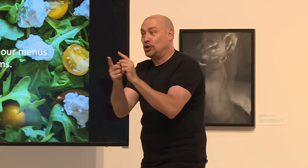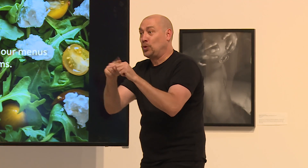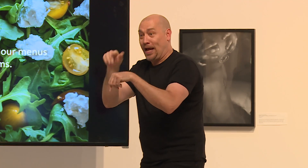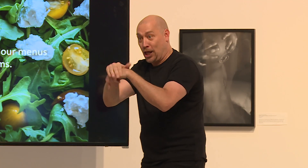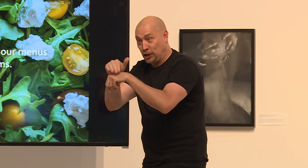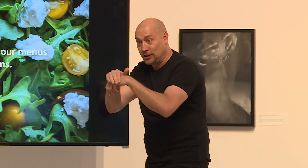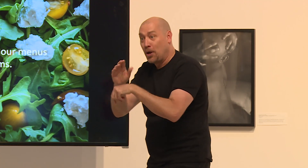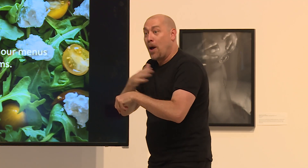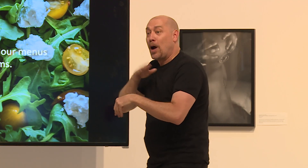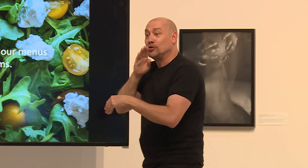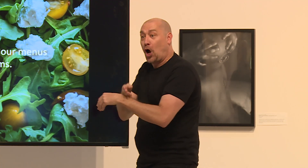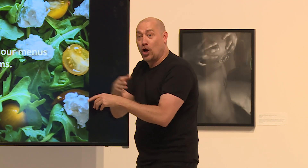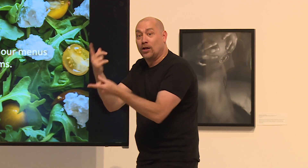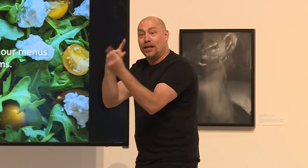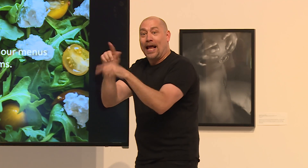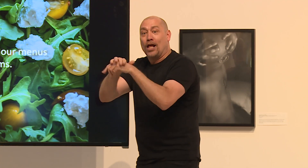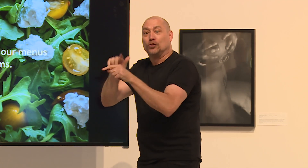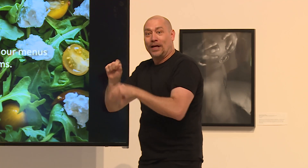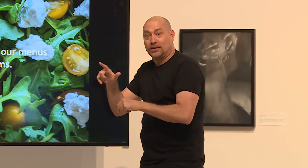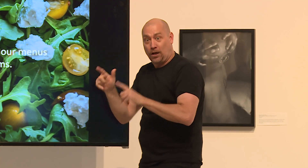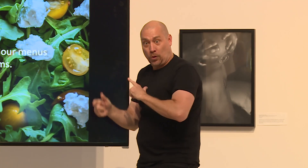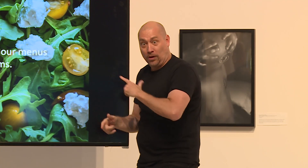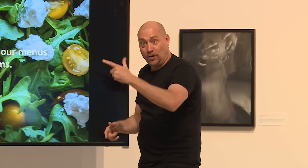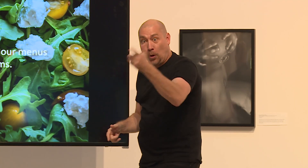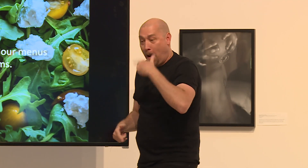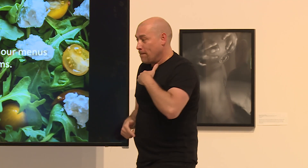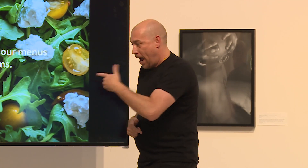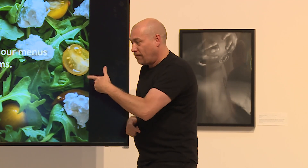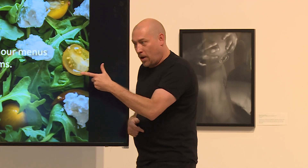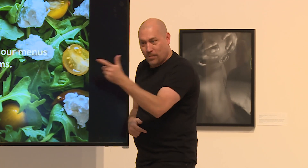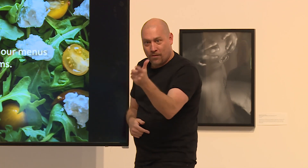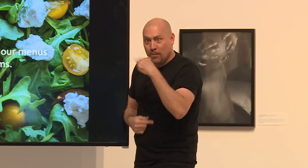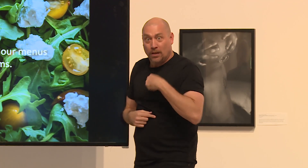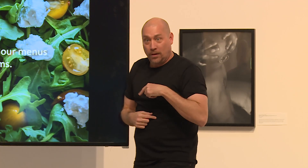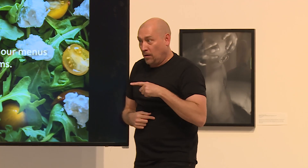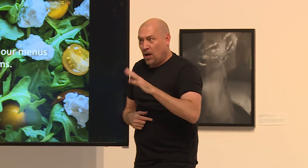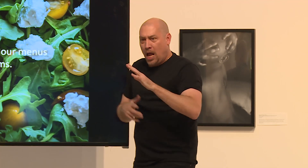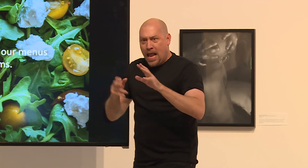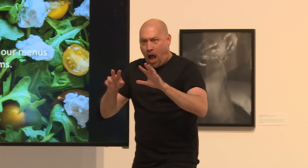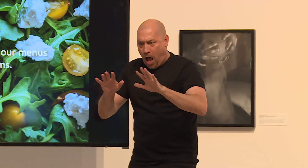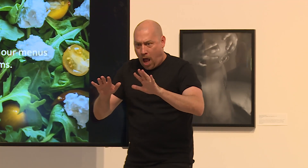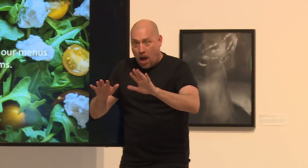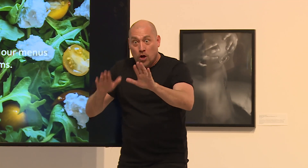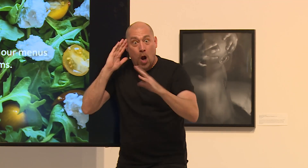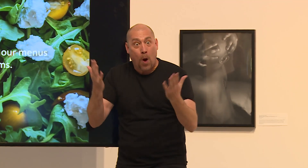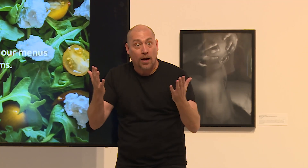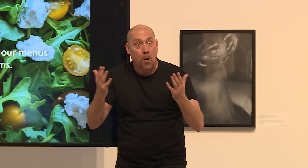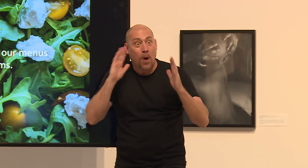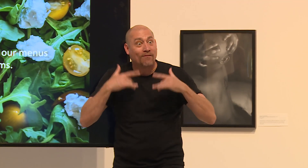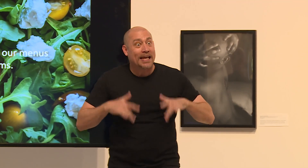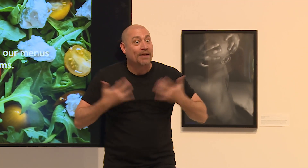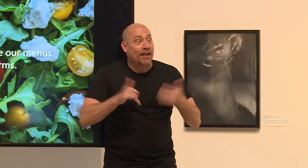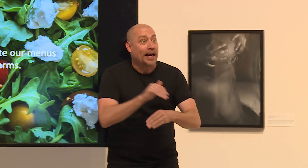So if you have the English to Italian to ASL is how this communication was all happening that